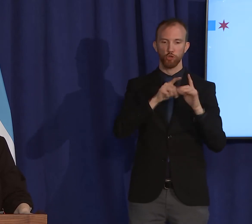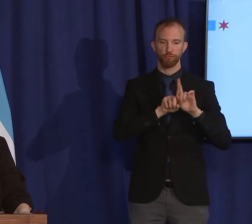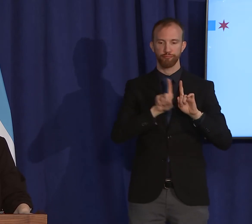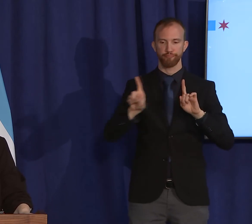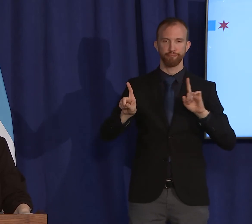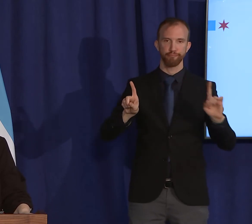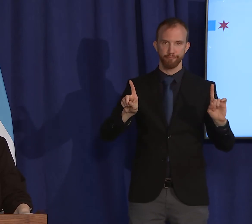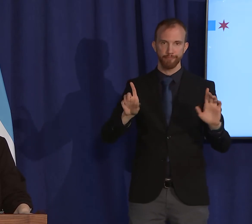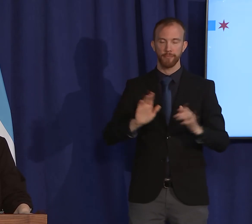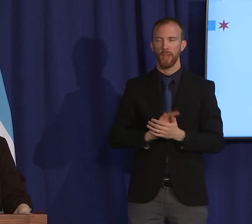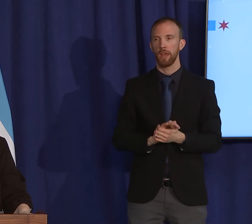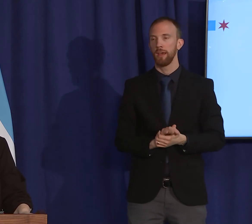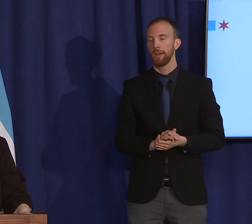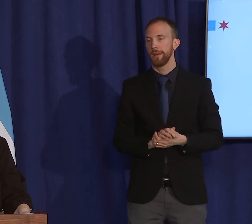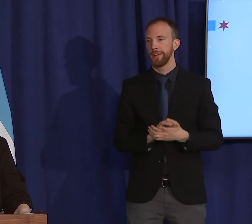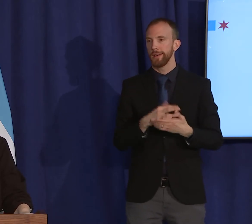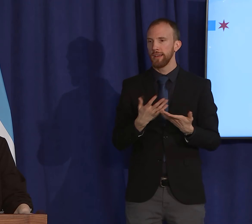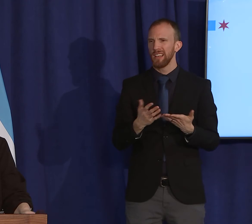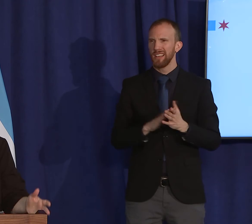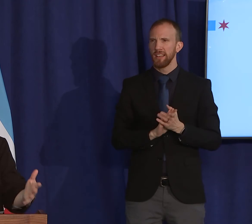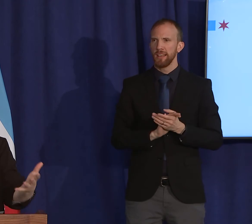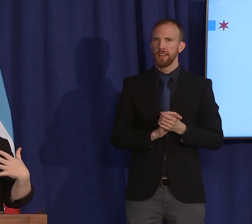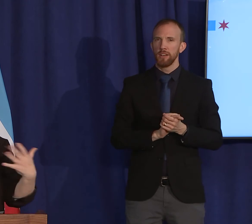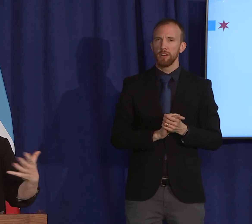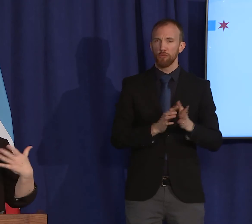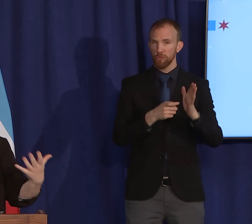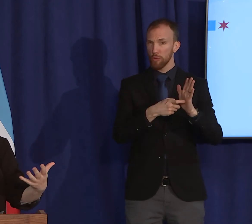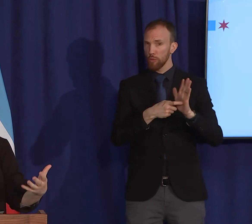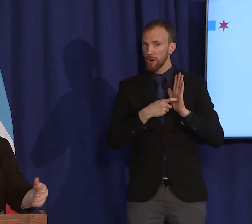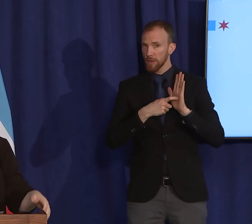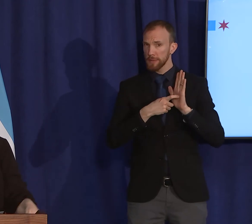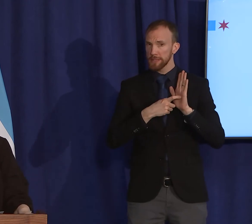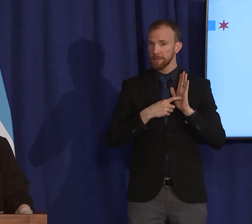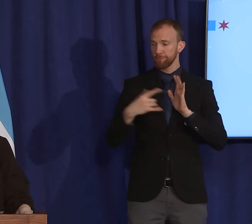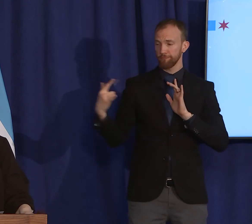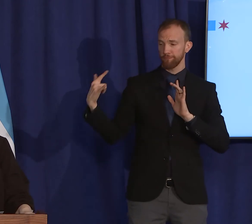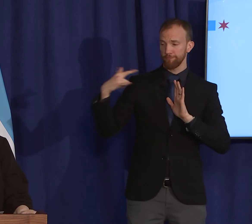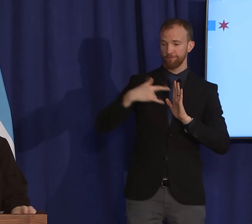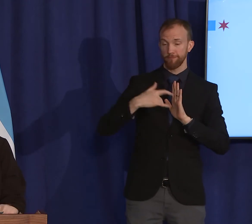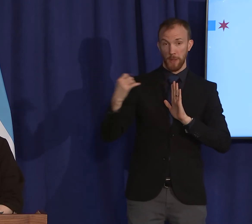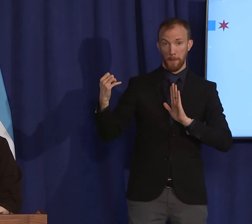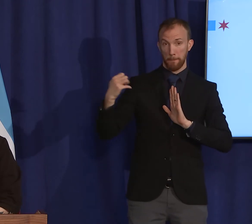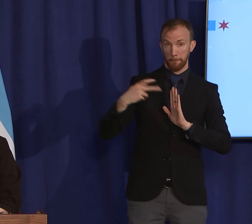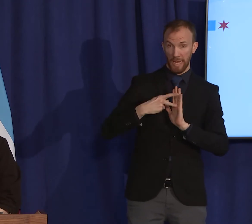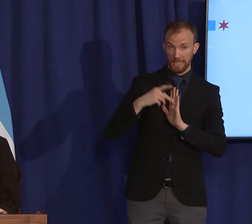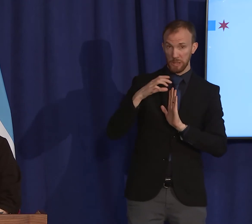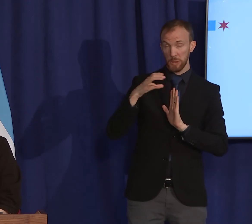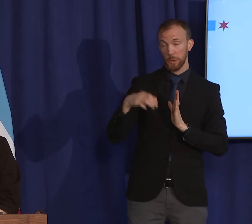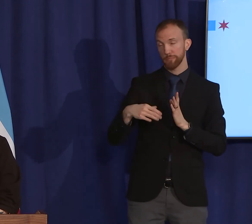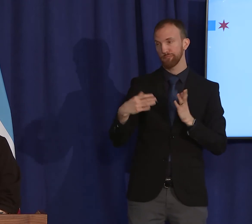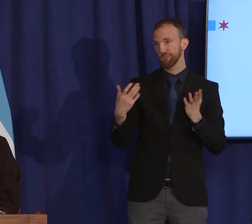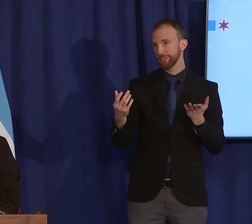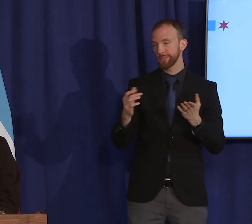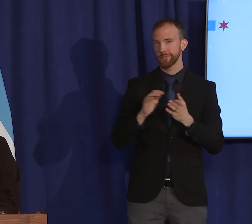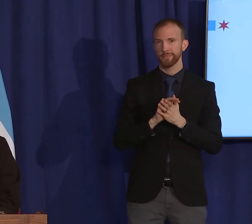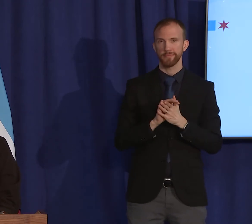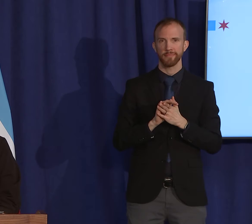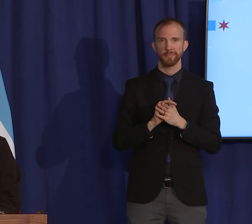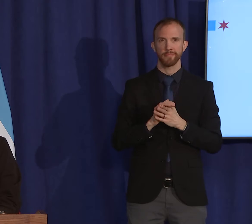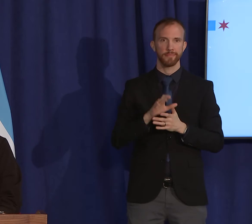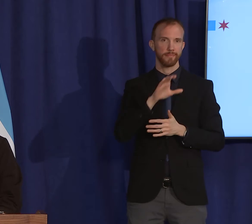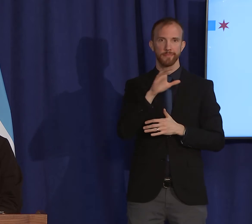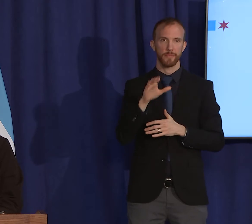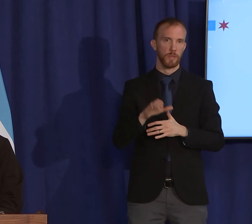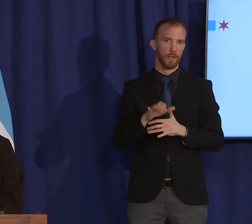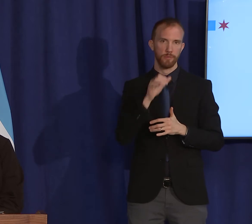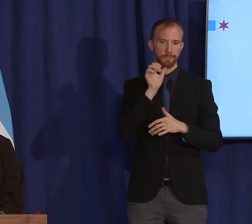of requirements around sort of travel back, for example, if people are there, the city does not set anything related